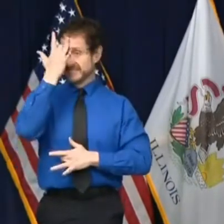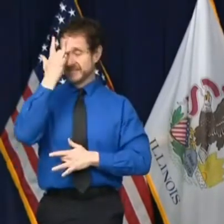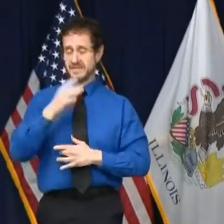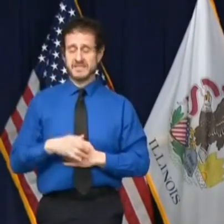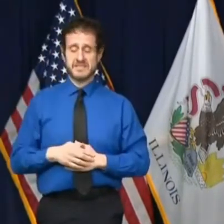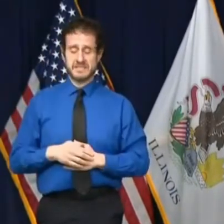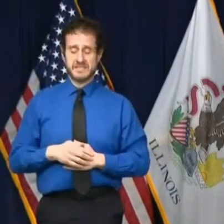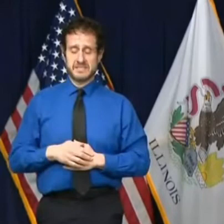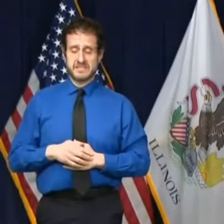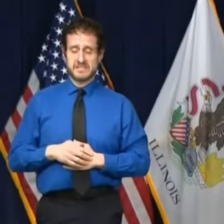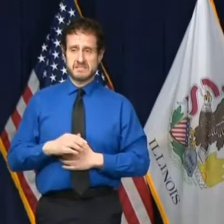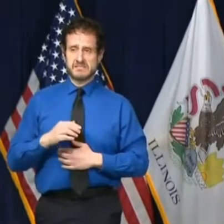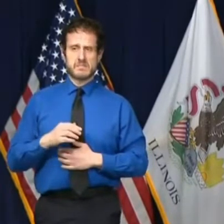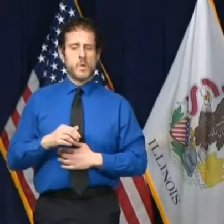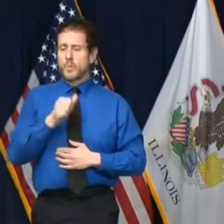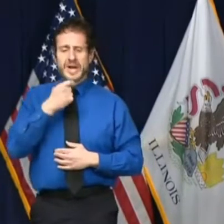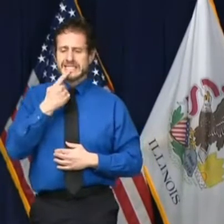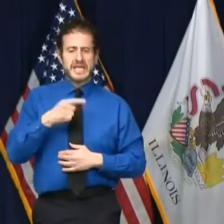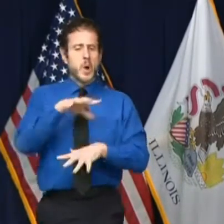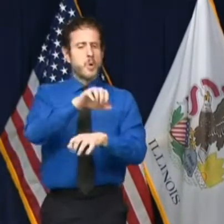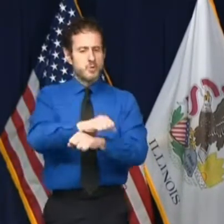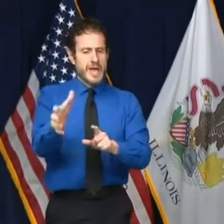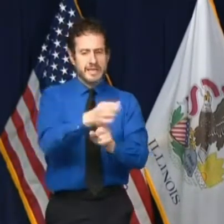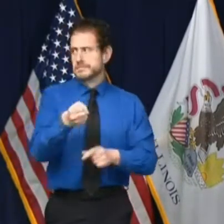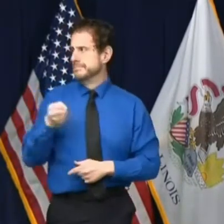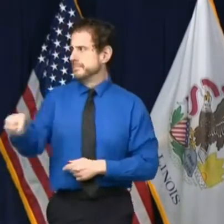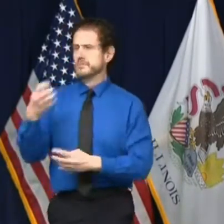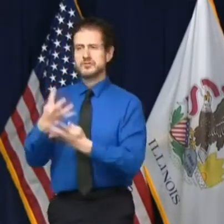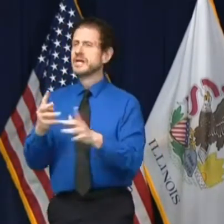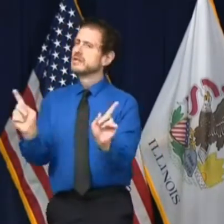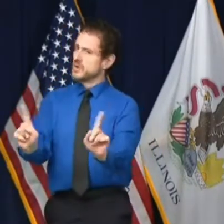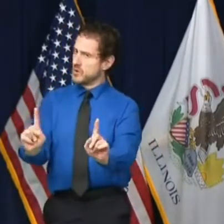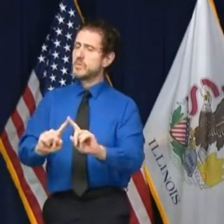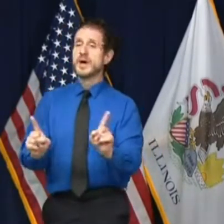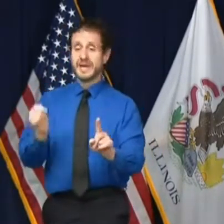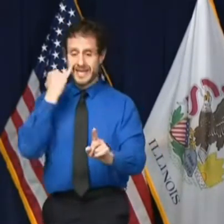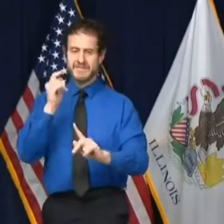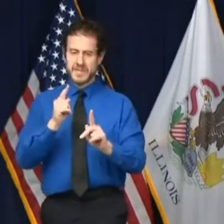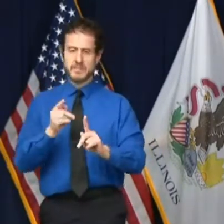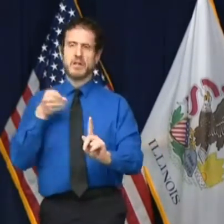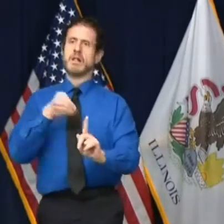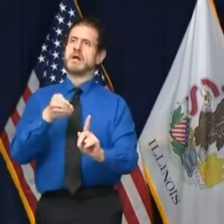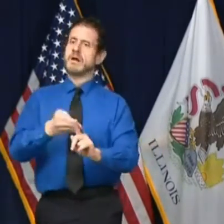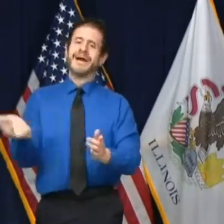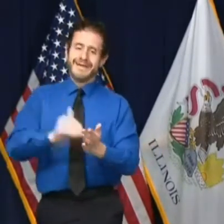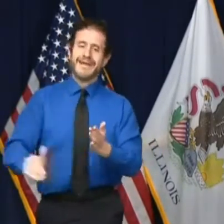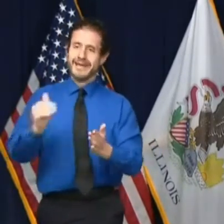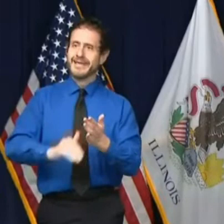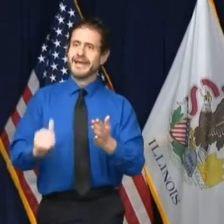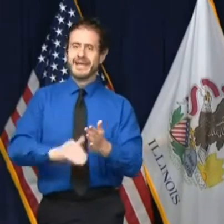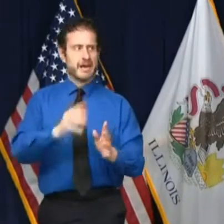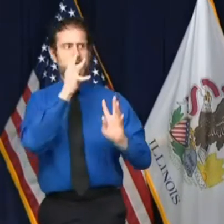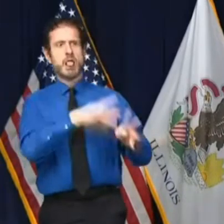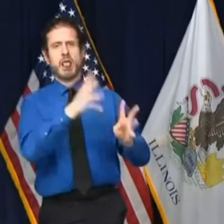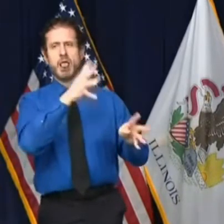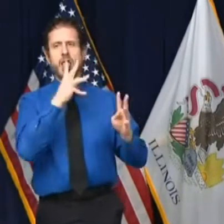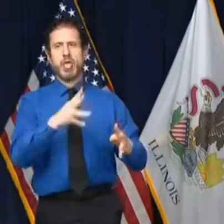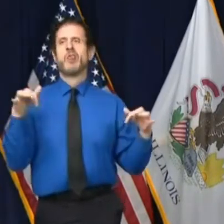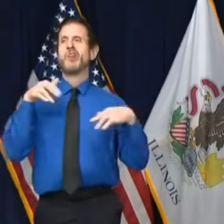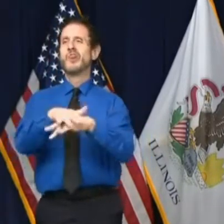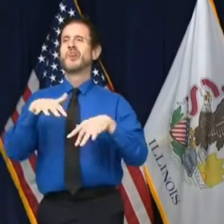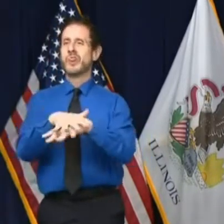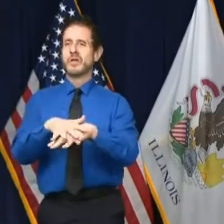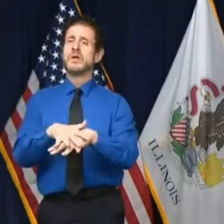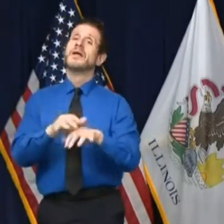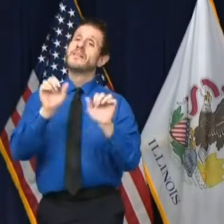intention that people will go to jail. I will say, however, that if people are persistently defiant, they can be put in jail.